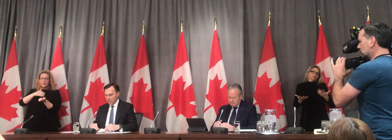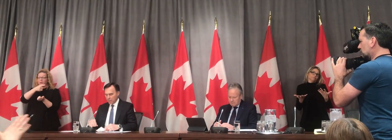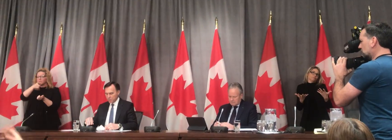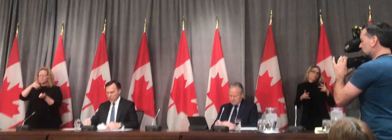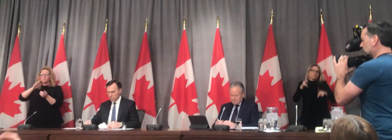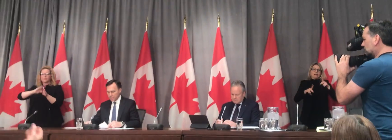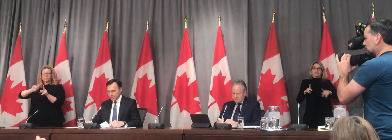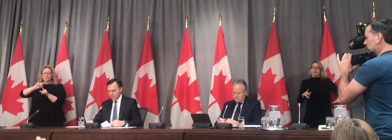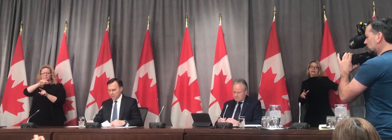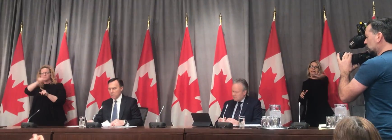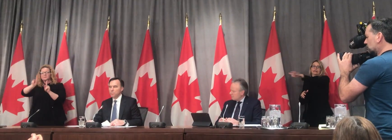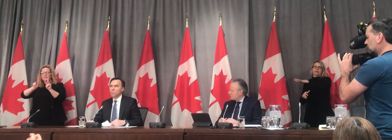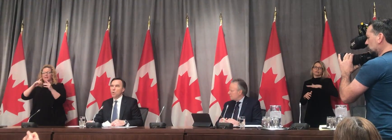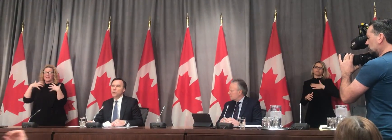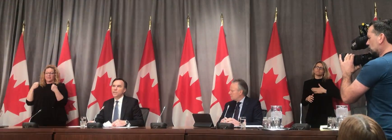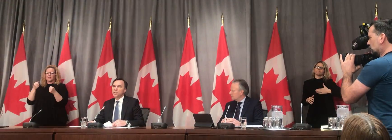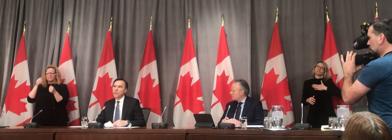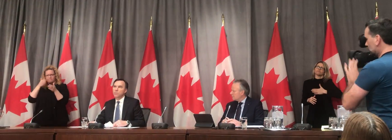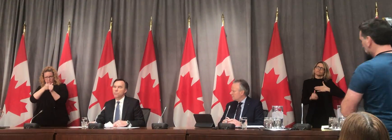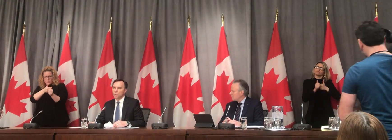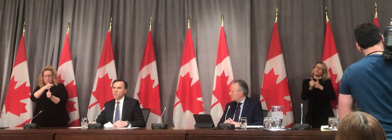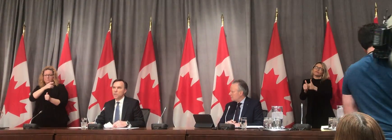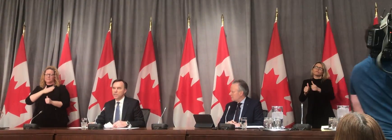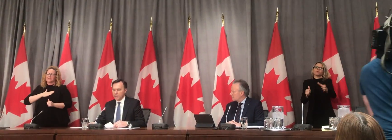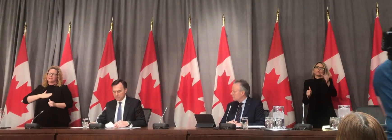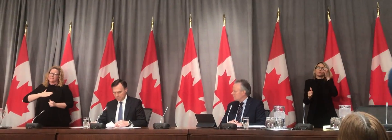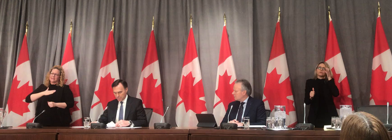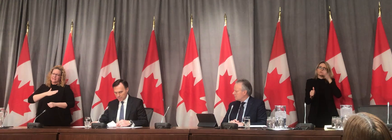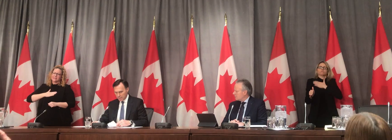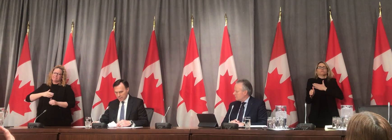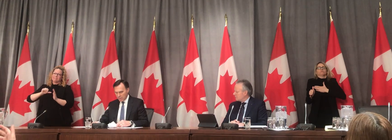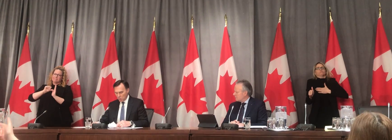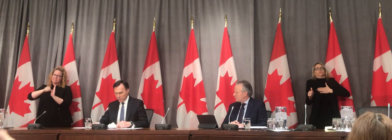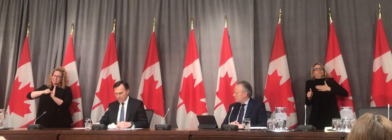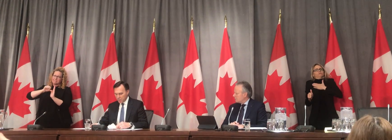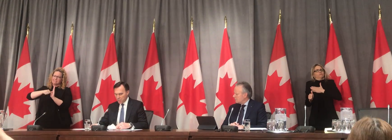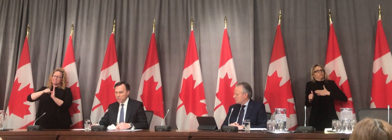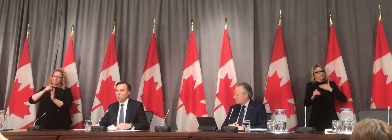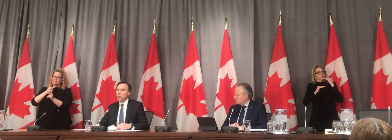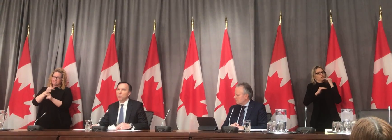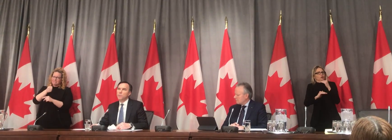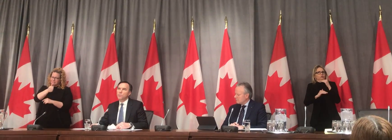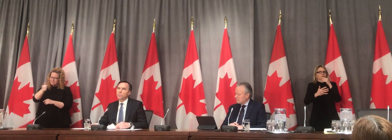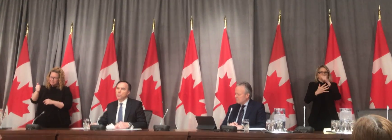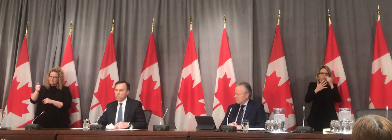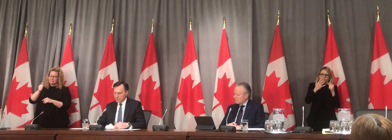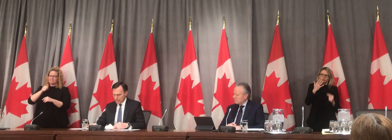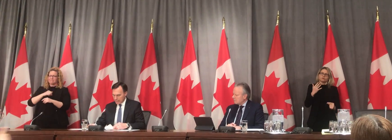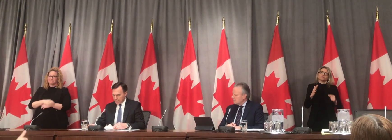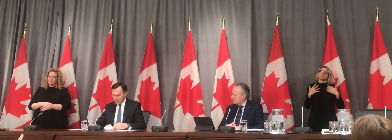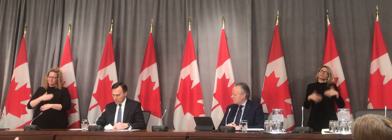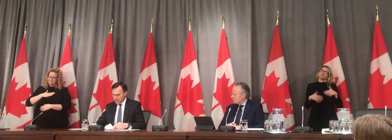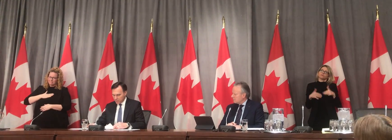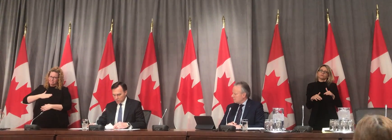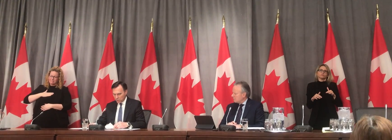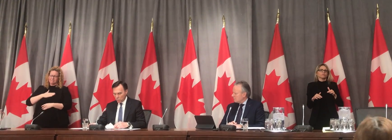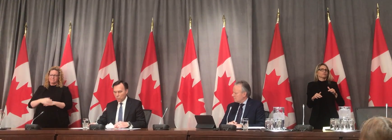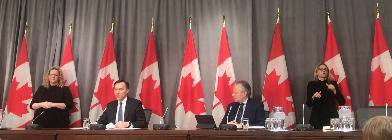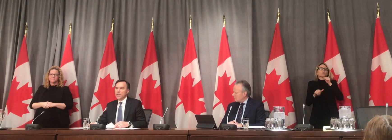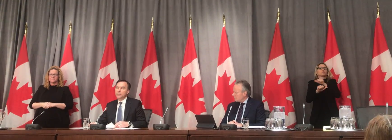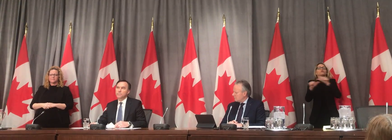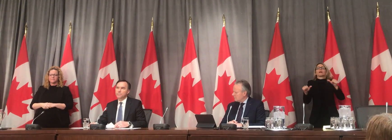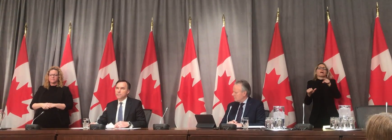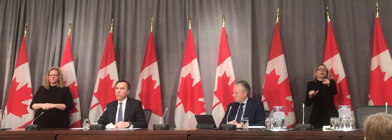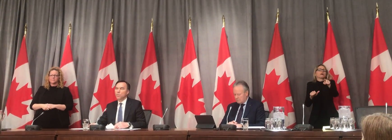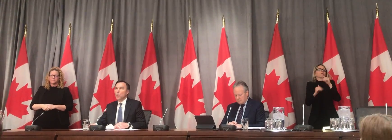toutes les précautions nécessaires pour protéger votre santé. Il ne s'agit pas seulement de vous, il s'agit de